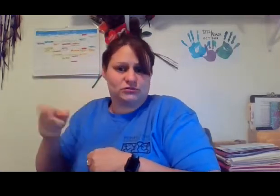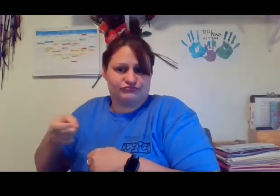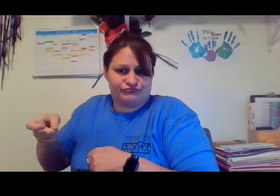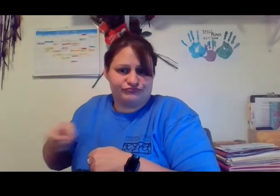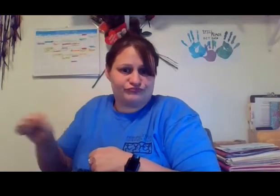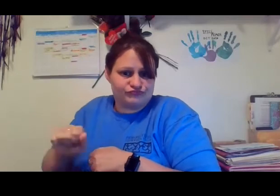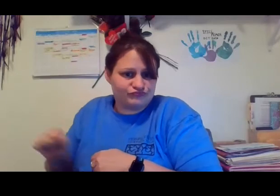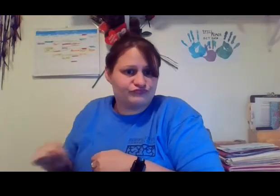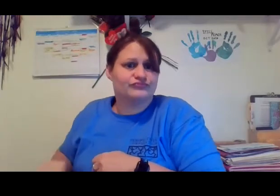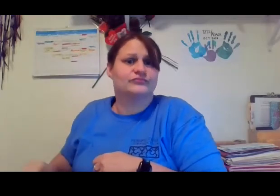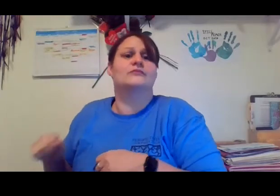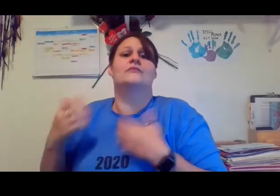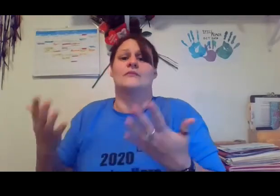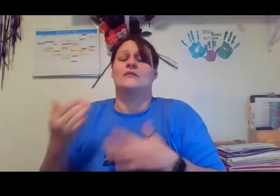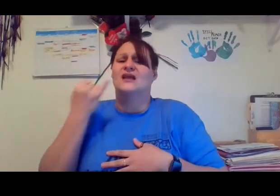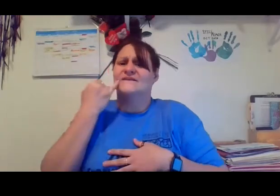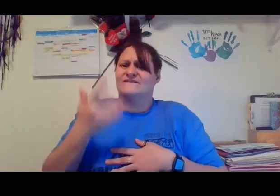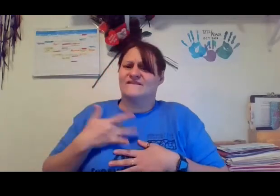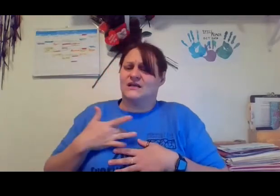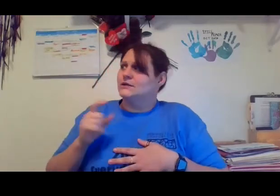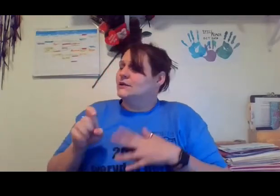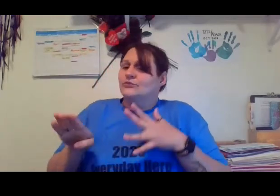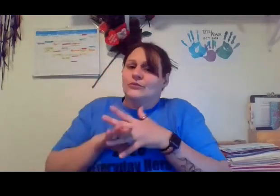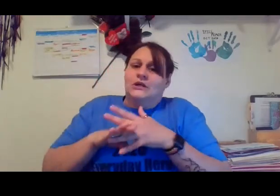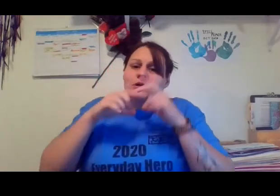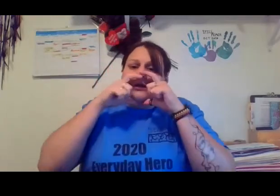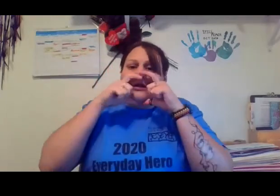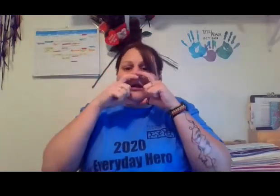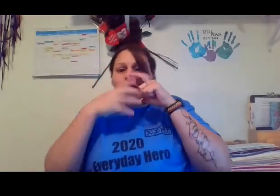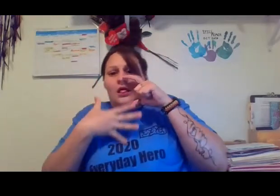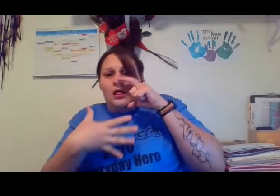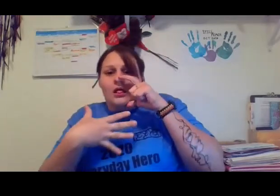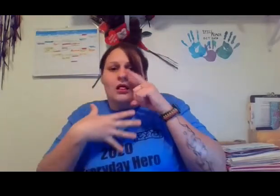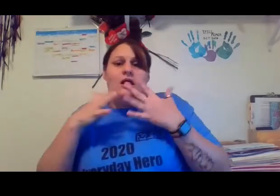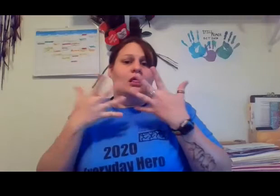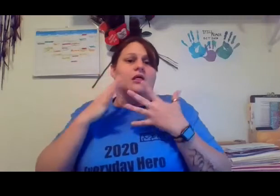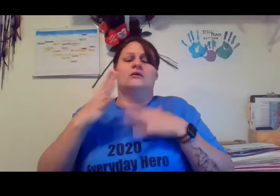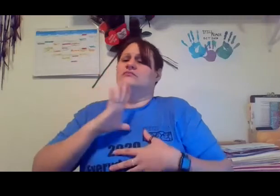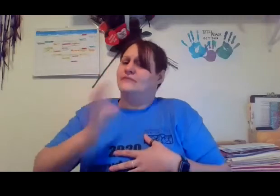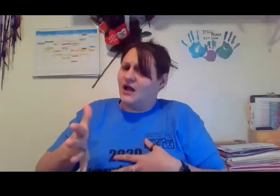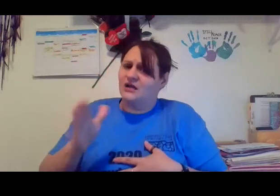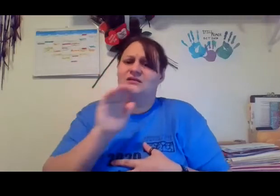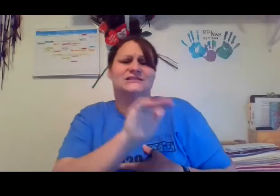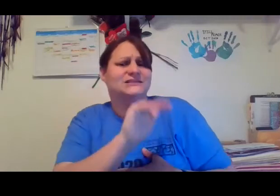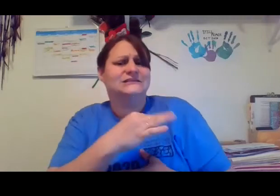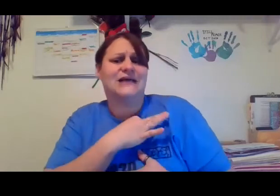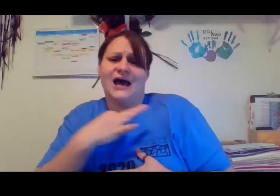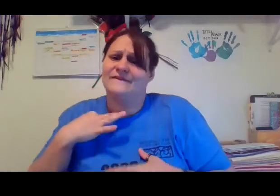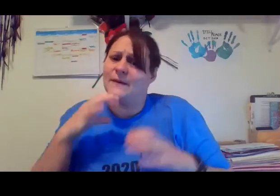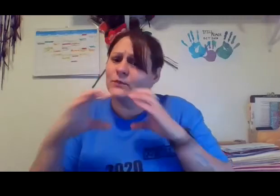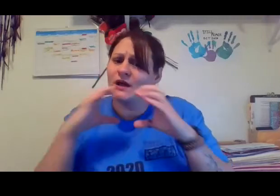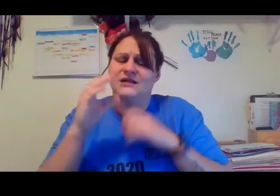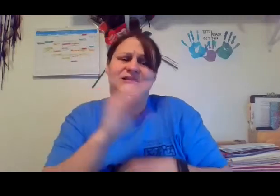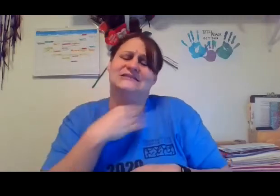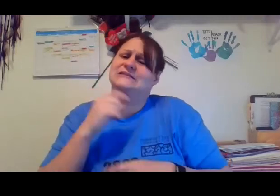a break and take a drink, and then make sure you wash off that surface if you want to take a drink. If you feel you need some type of a mental health break or you need a break from the